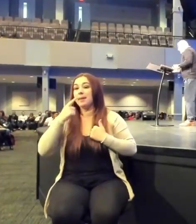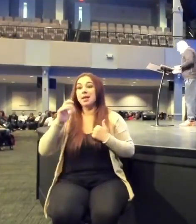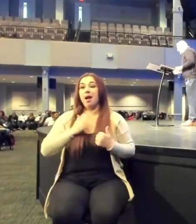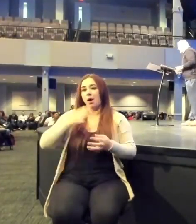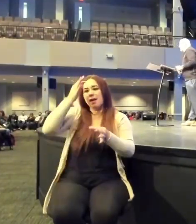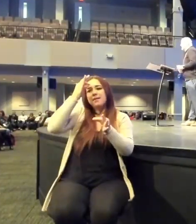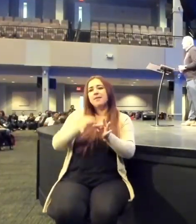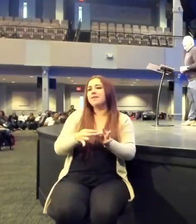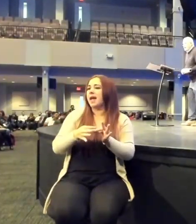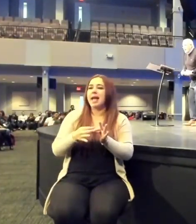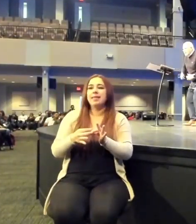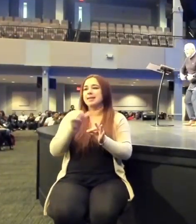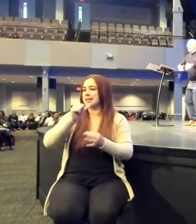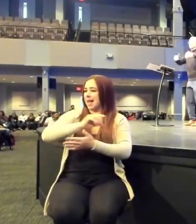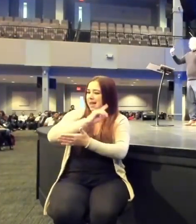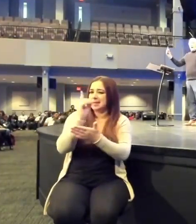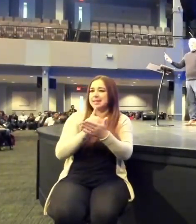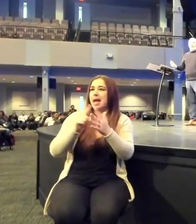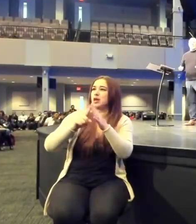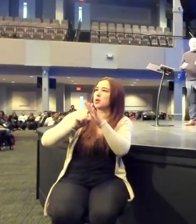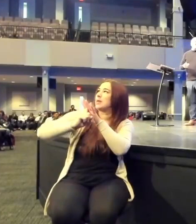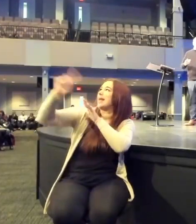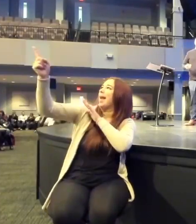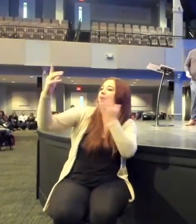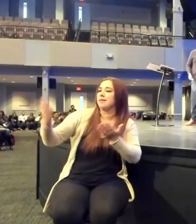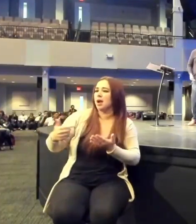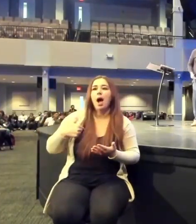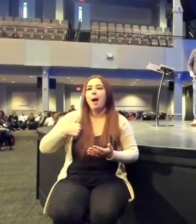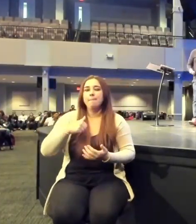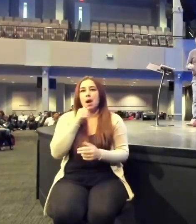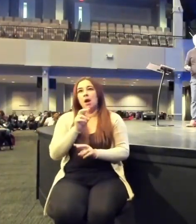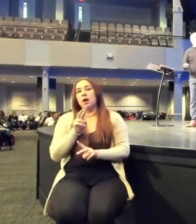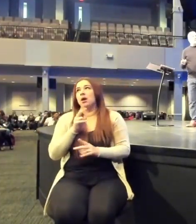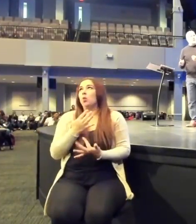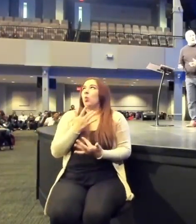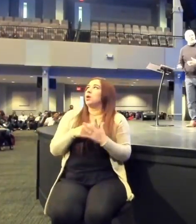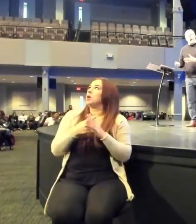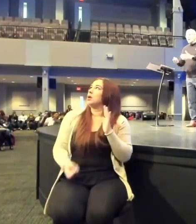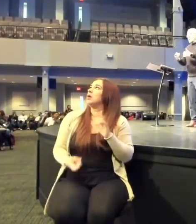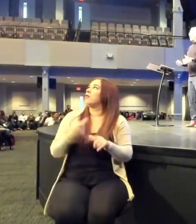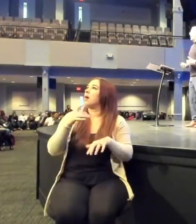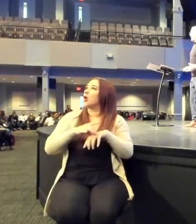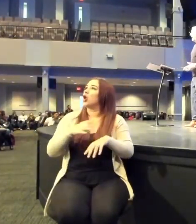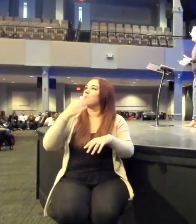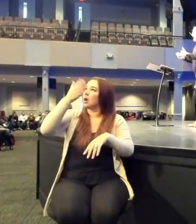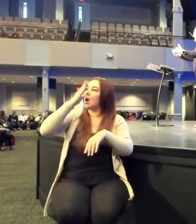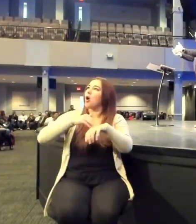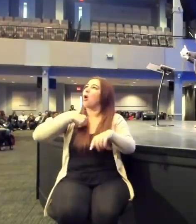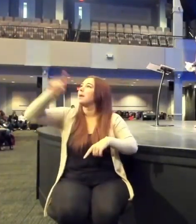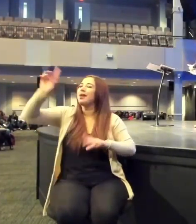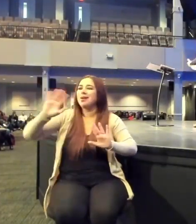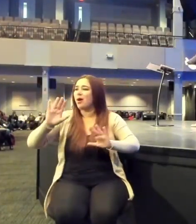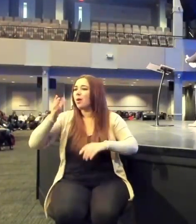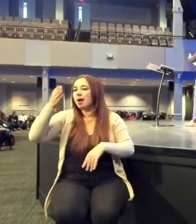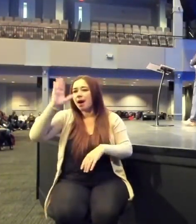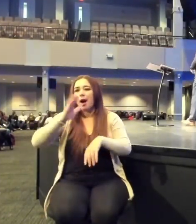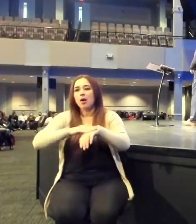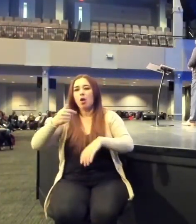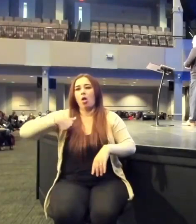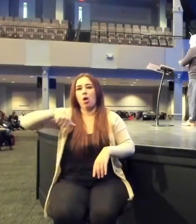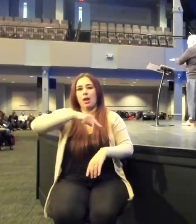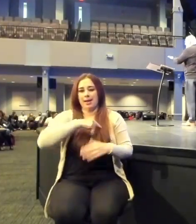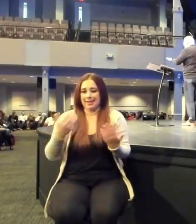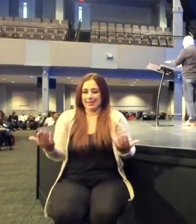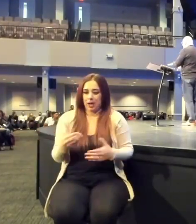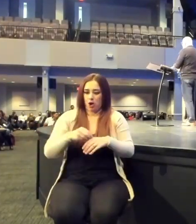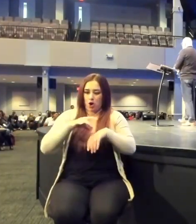faith is not a faith that is designed to get us out of here. I'm not just waiting to escape from earth. God called me and called you here on earth